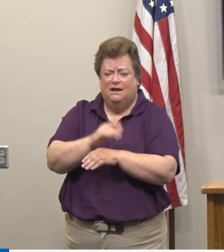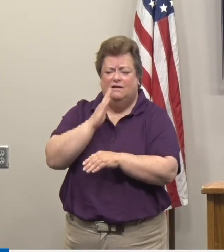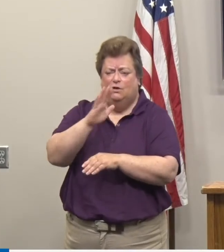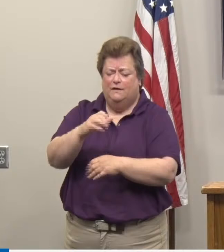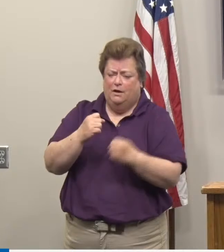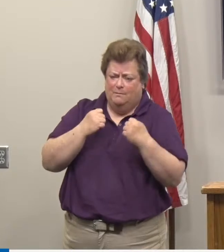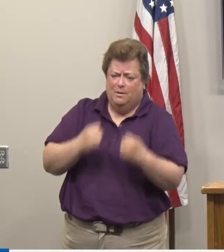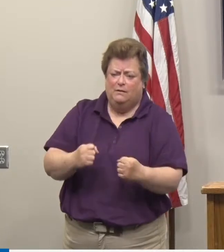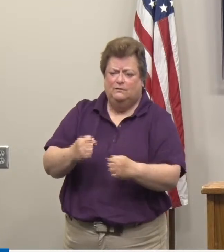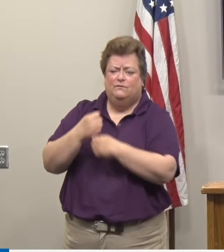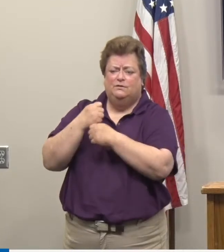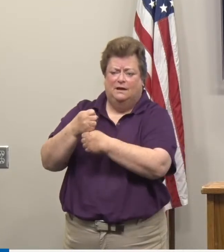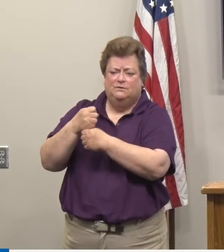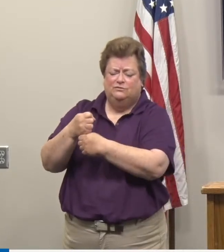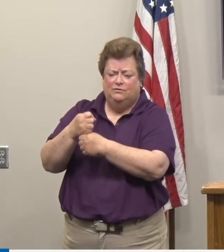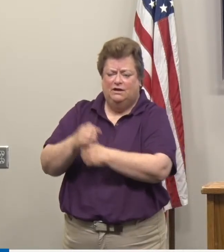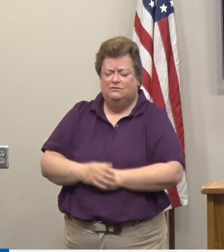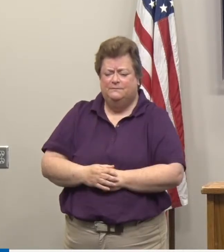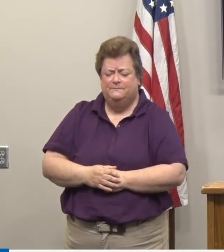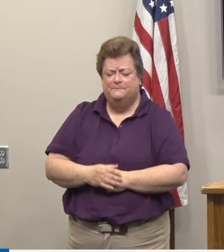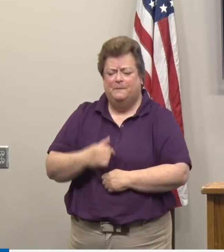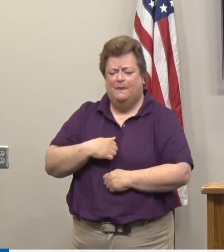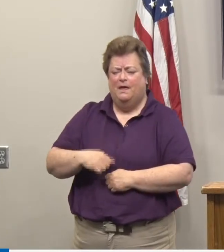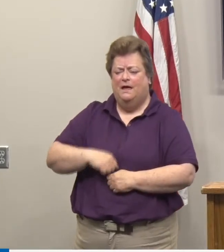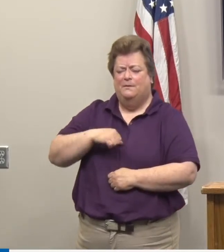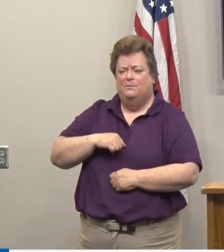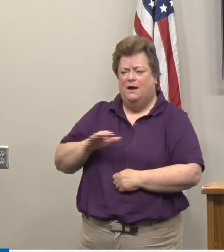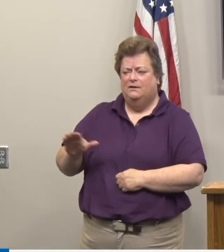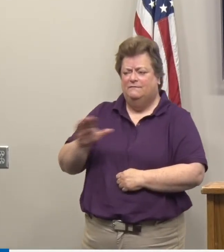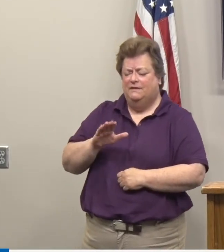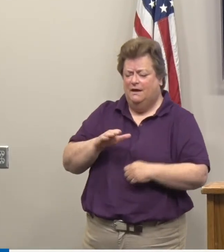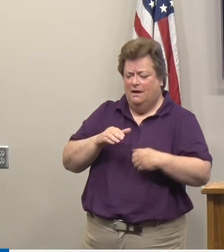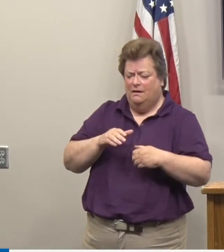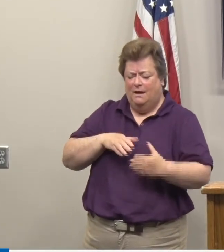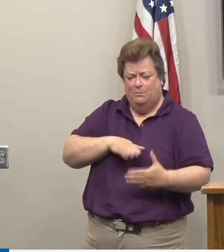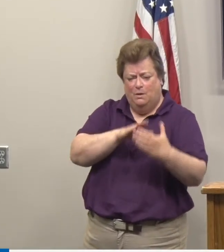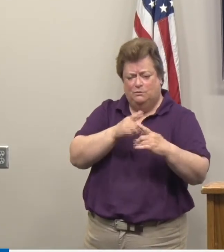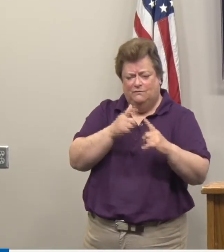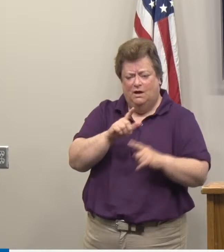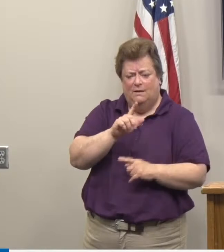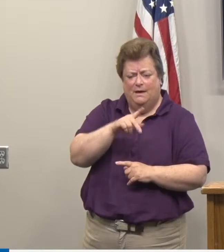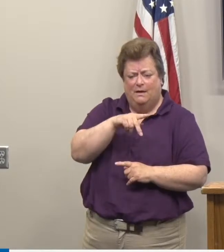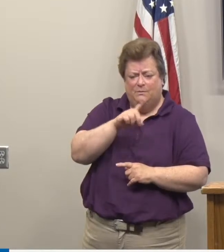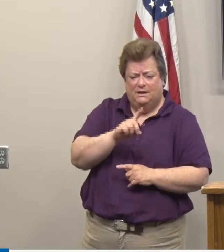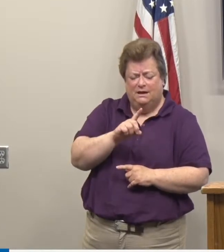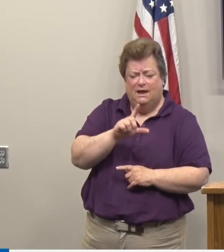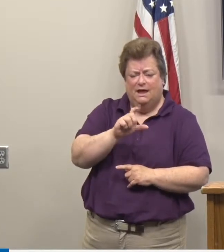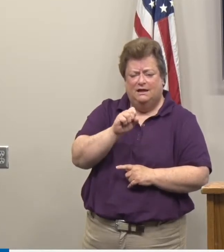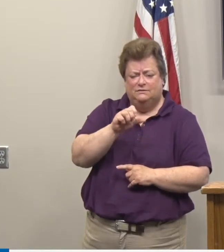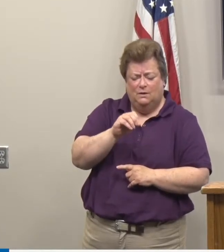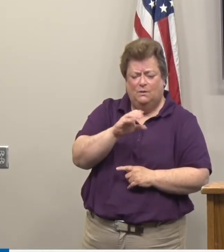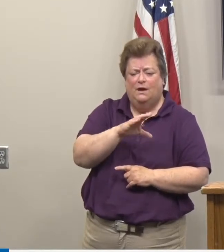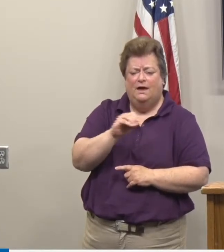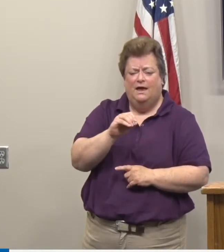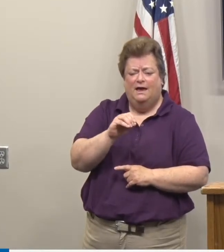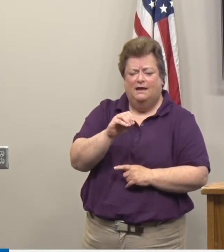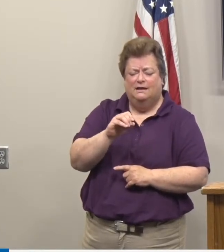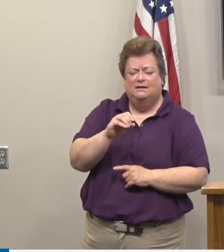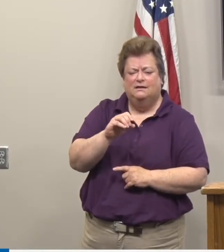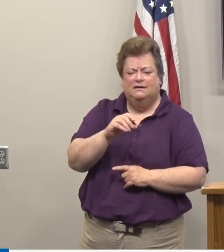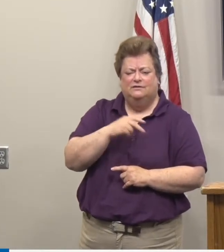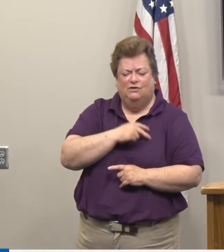demonstration. I'm also proud of the approach taken by LPD, LSO, and NSP last night to